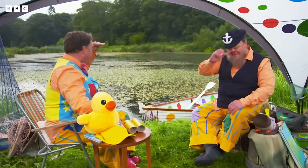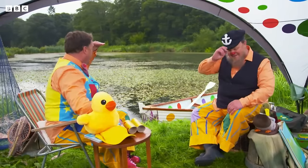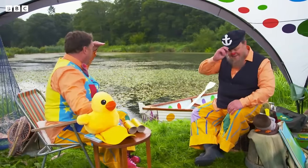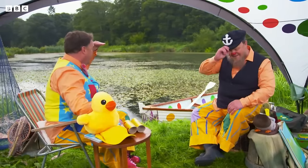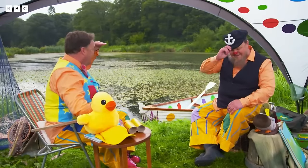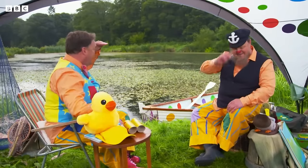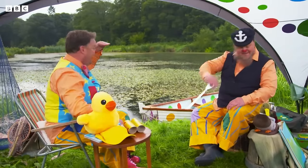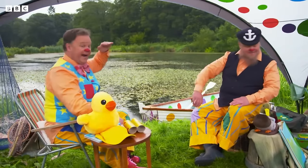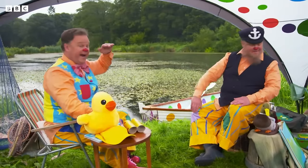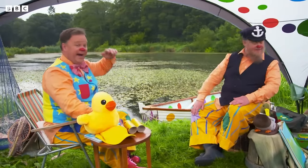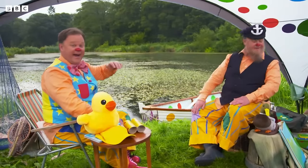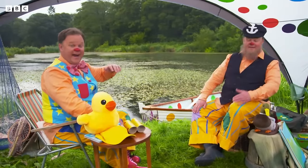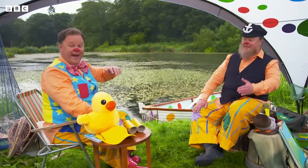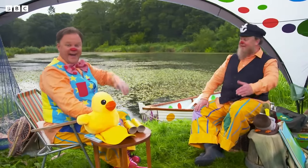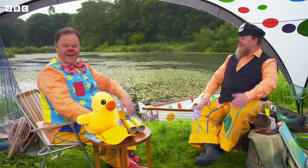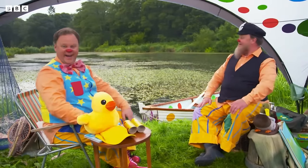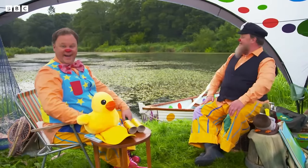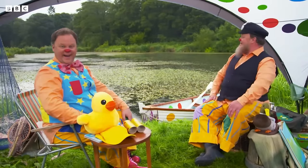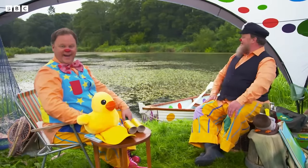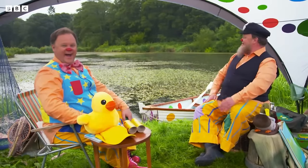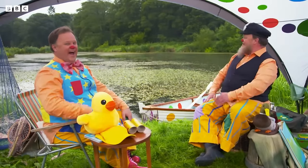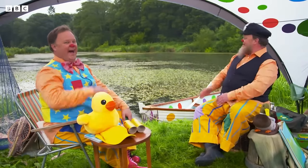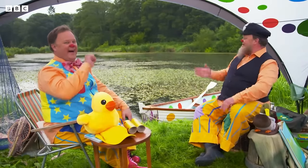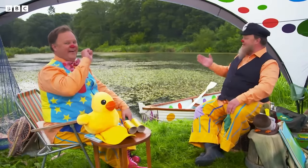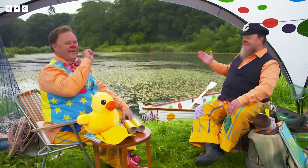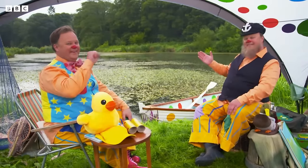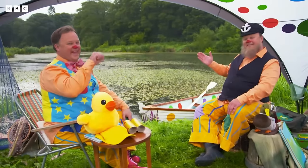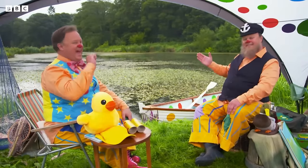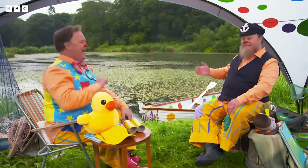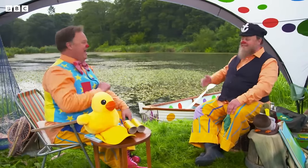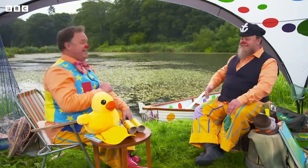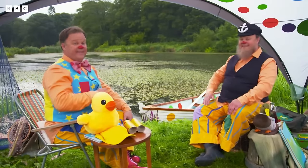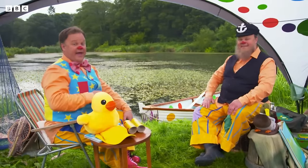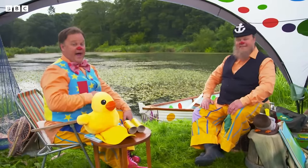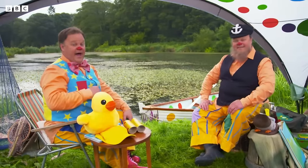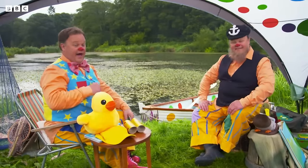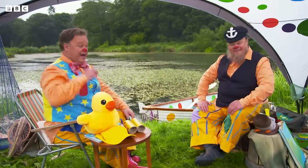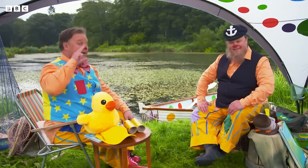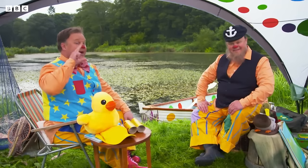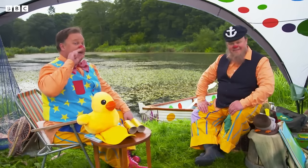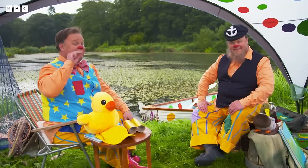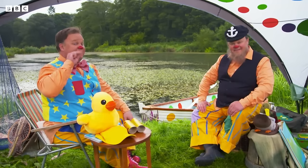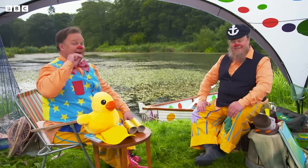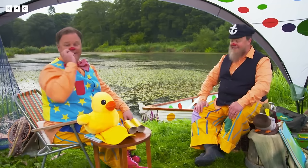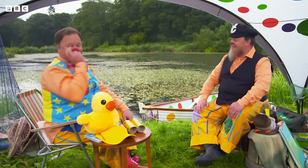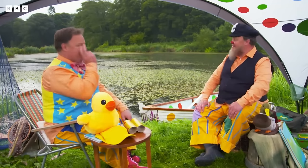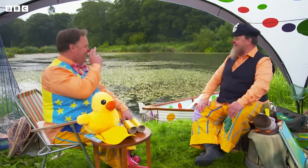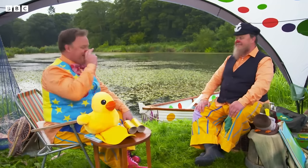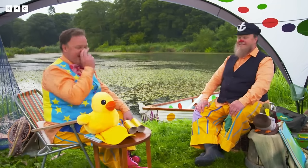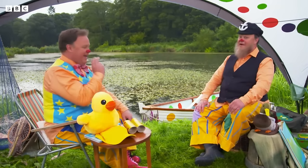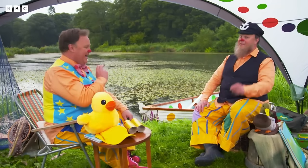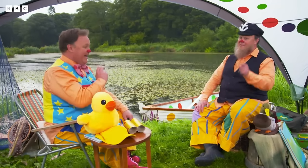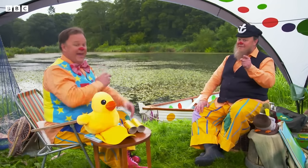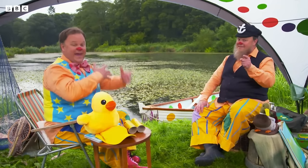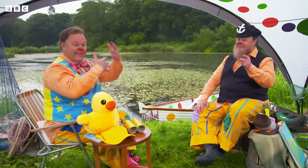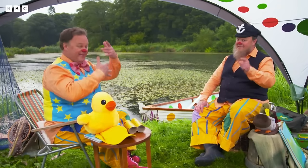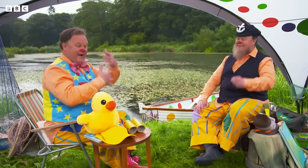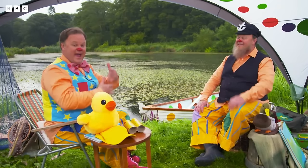Mr Tumble, are you duck spotting? Oh, yes! I'm duck spotting in the